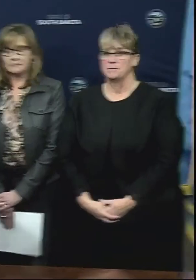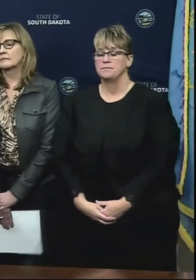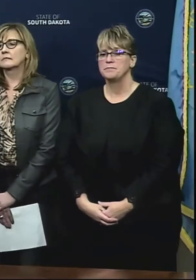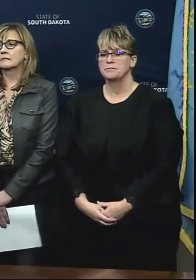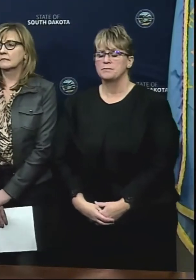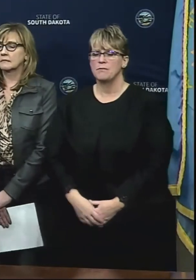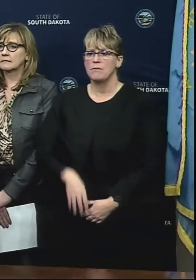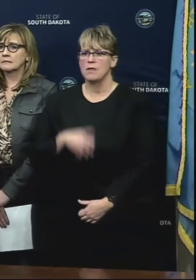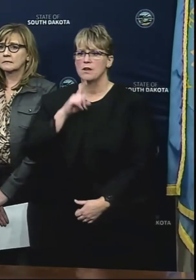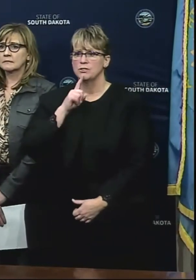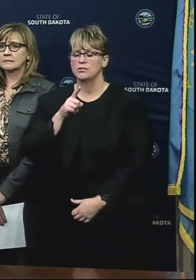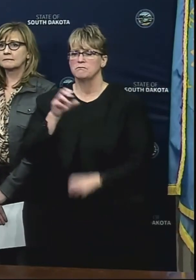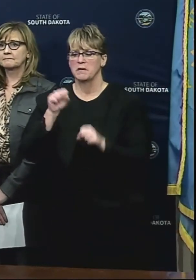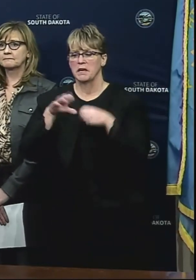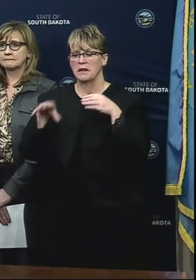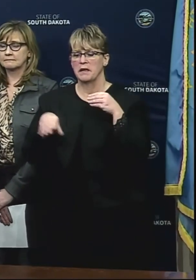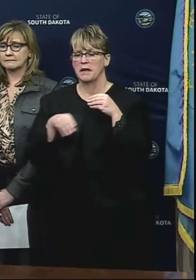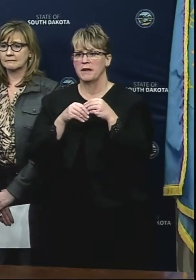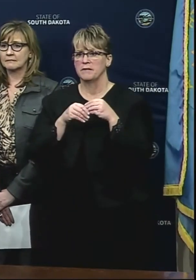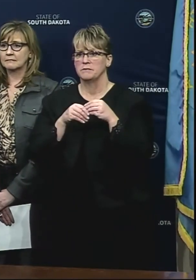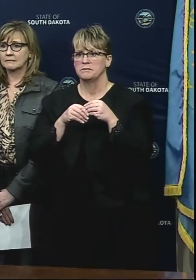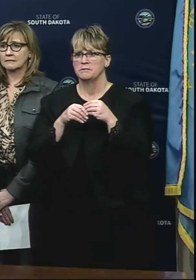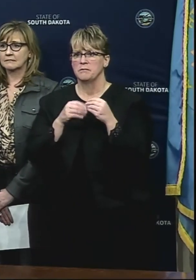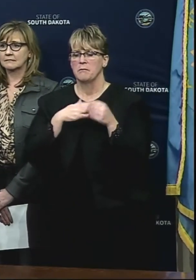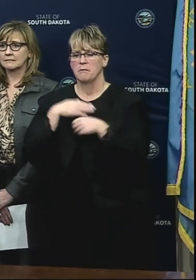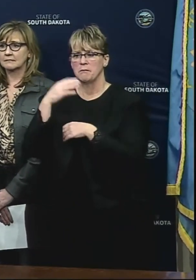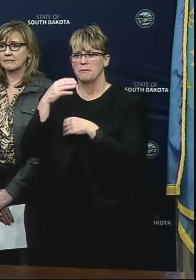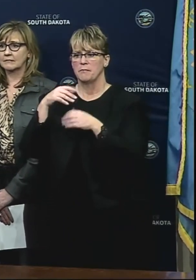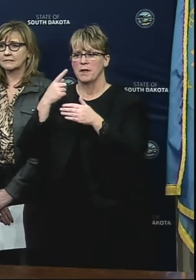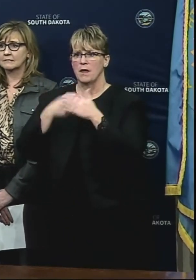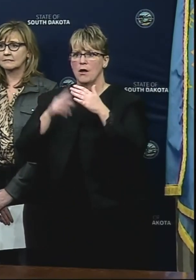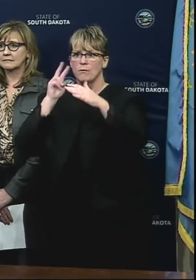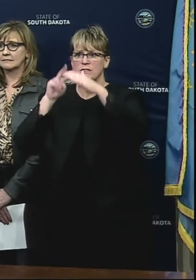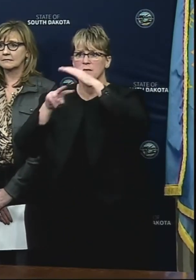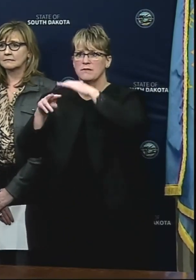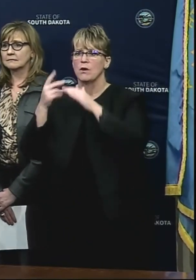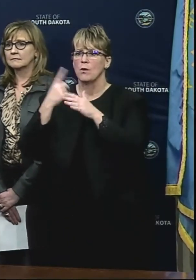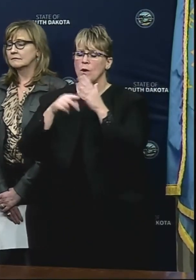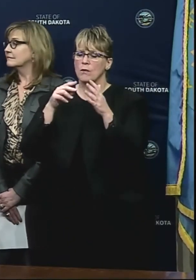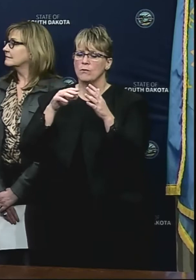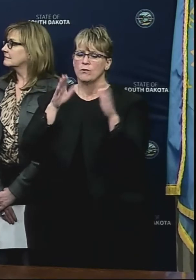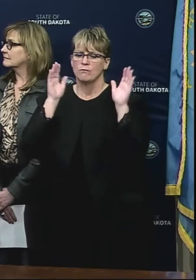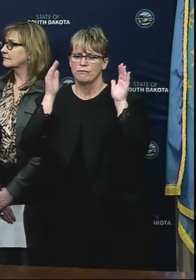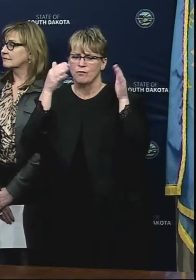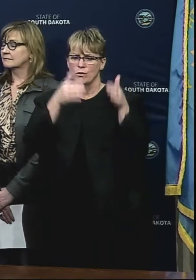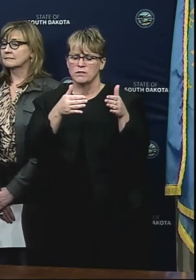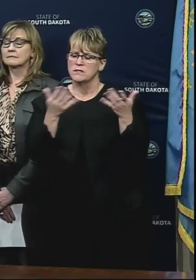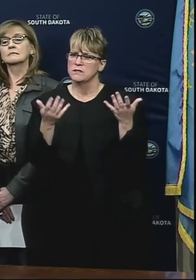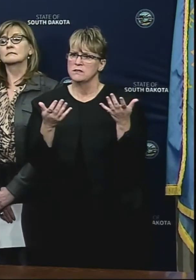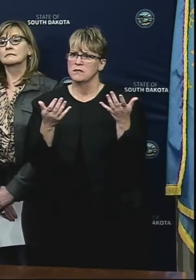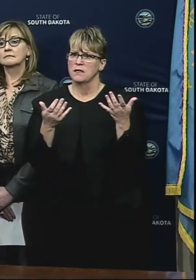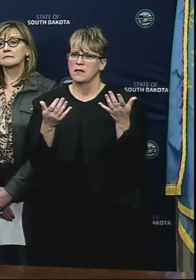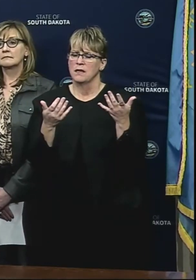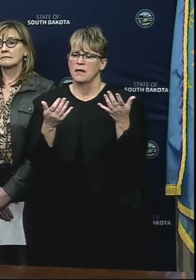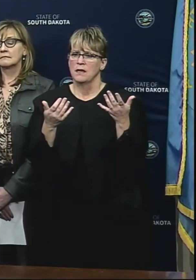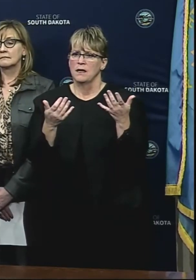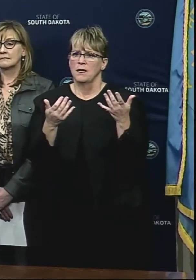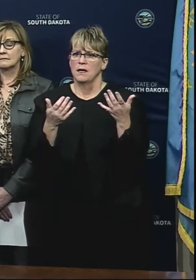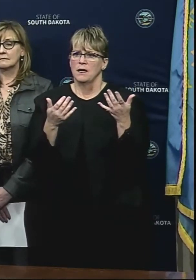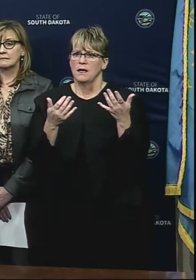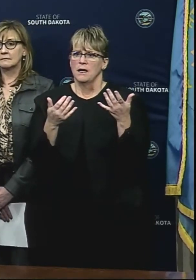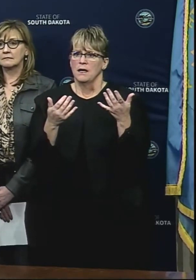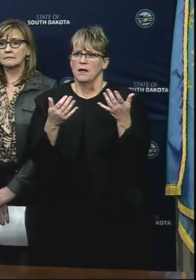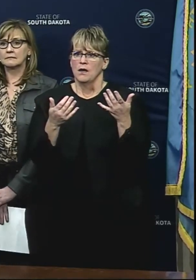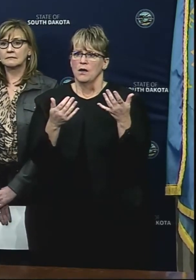Sure, I can go ahead and add the perspective of, what we're focusing on really is trying to, as much as we possibly